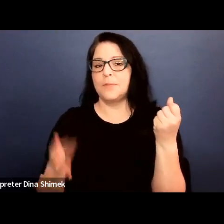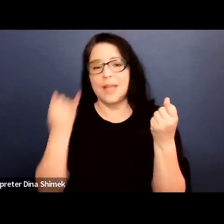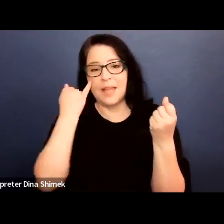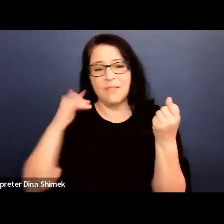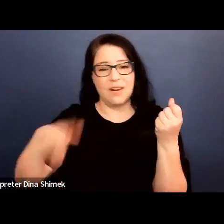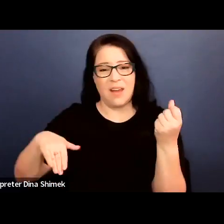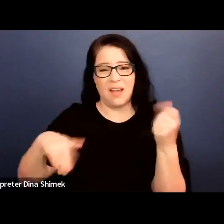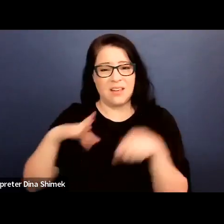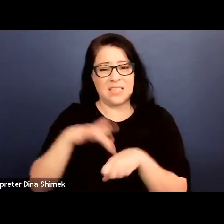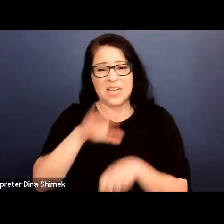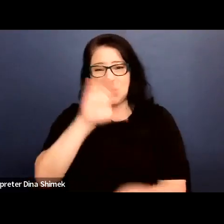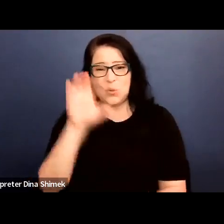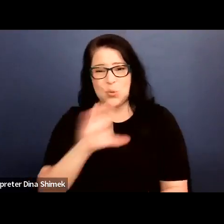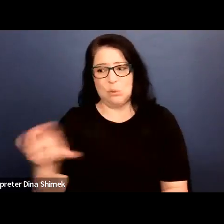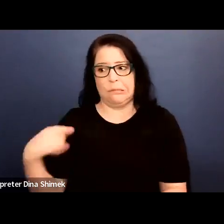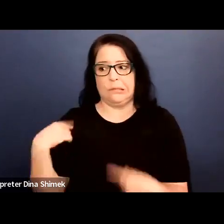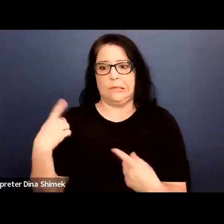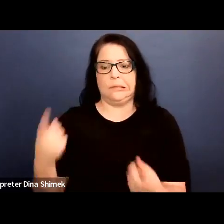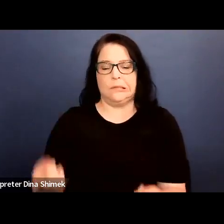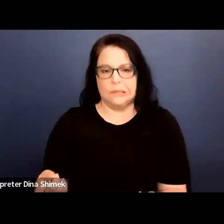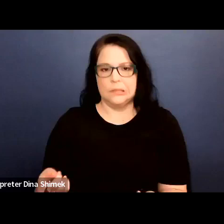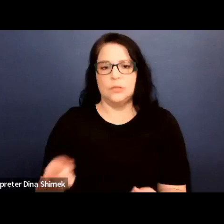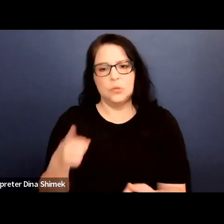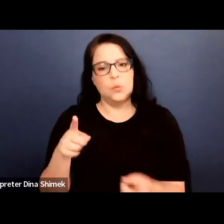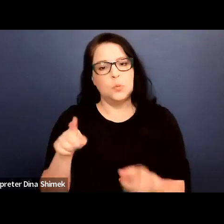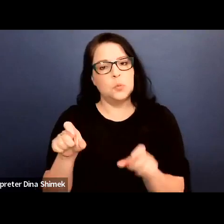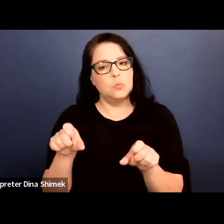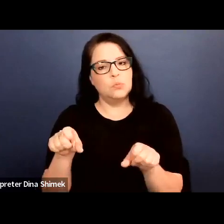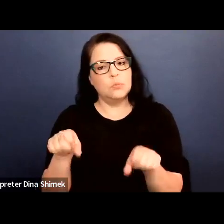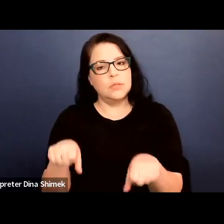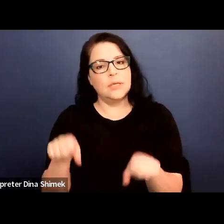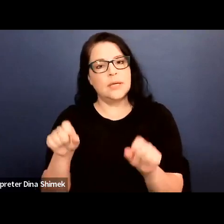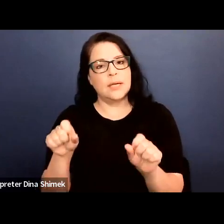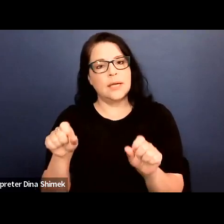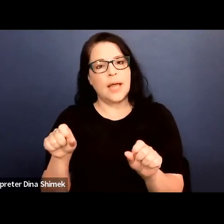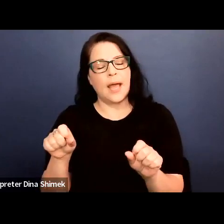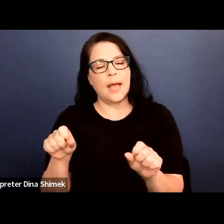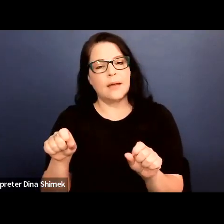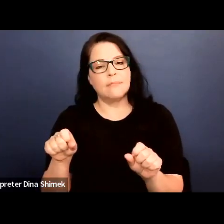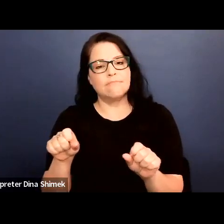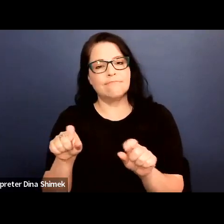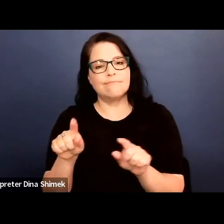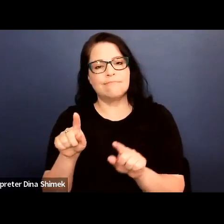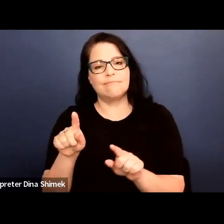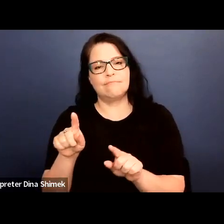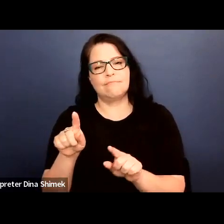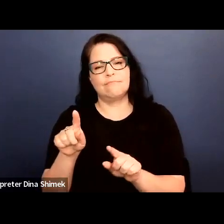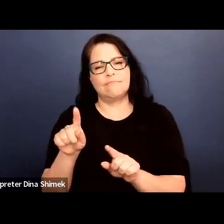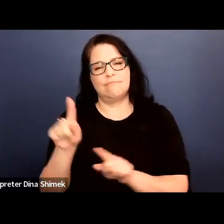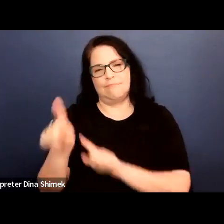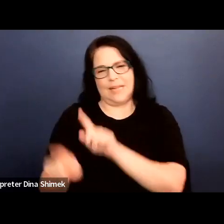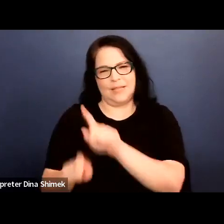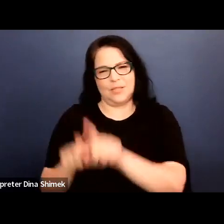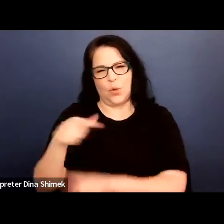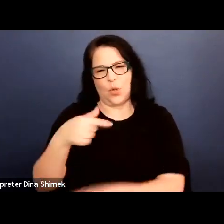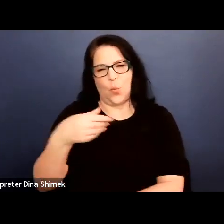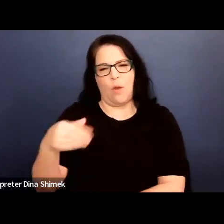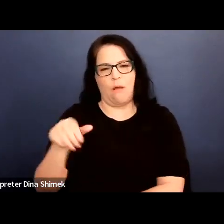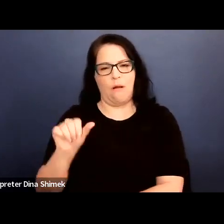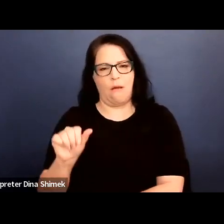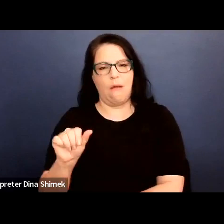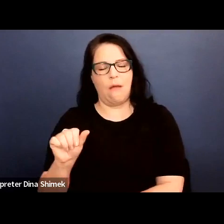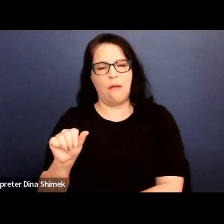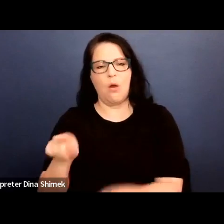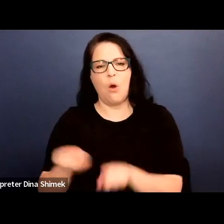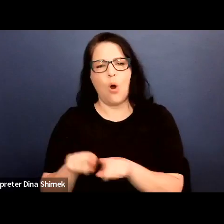used Zoom in a while, there is a ability to do Q&A. And I believe we also have a